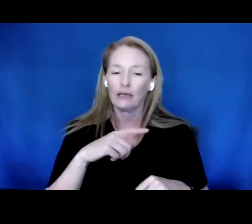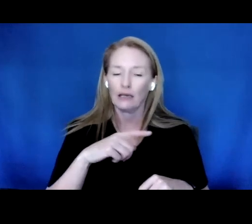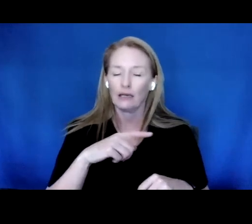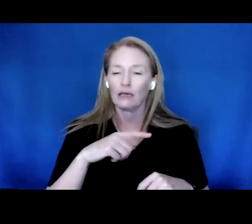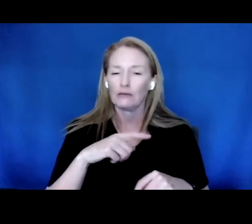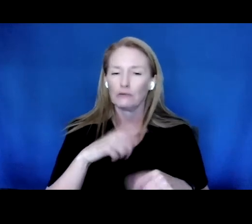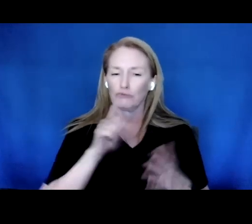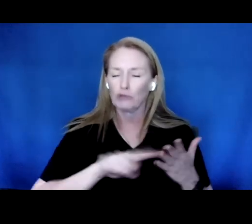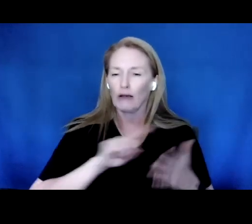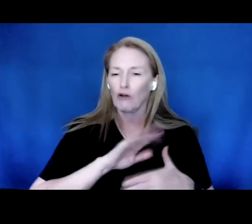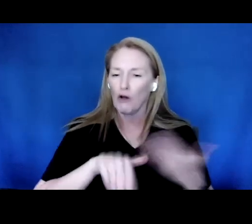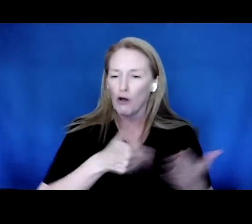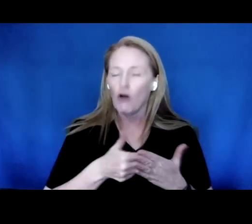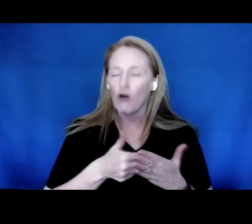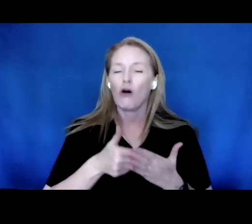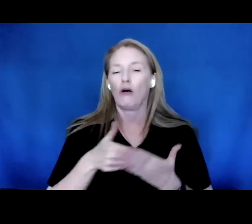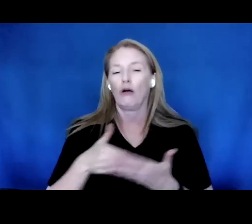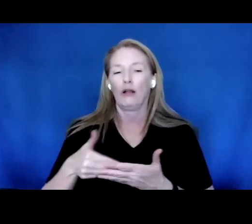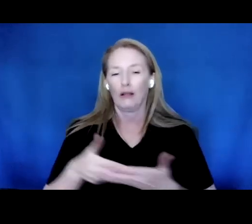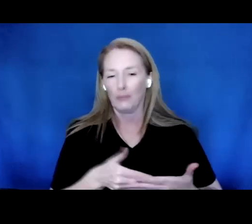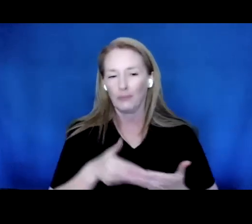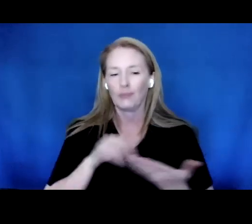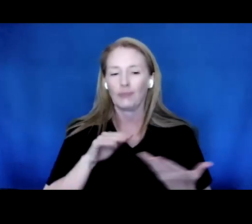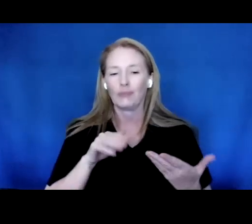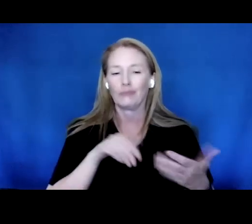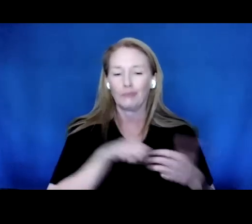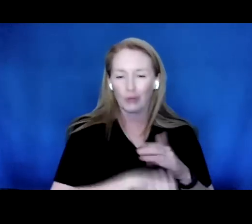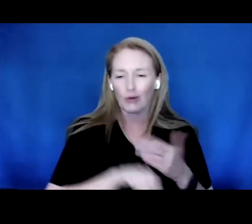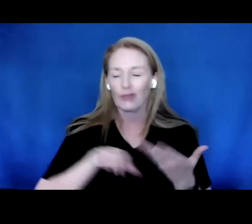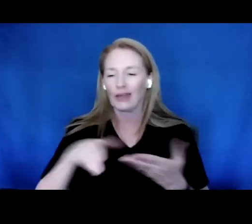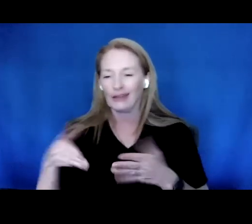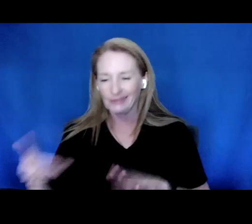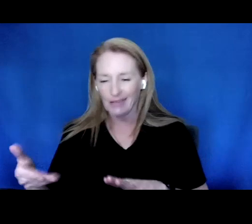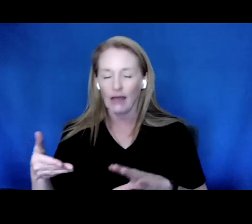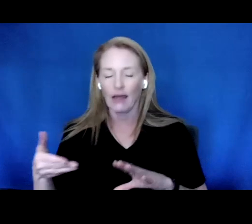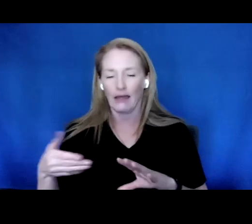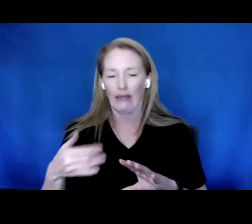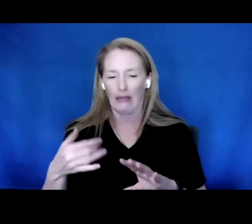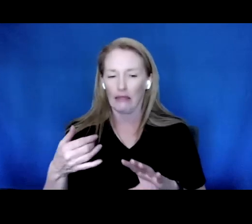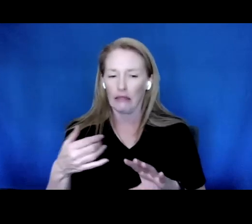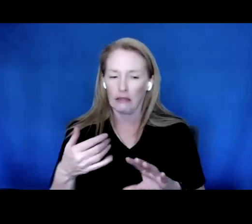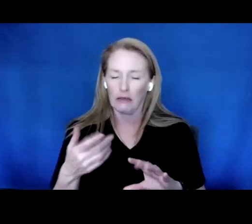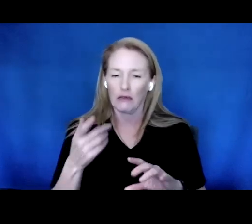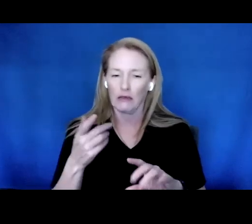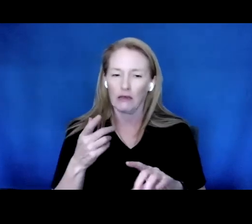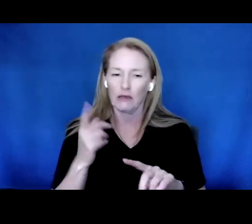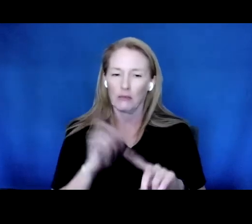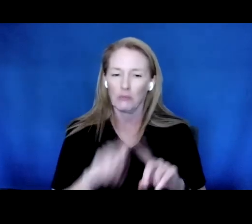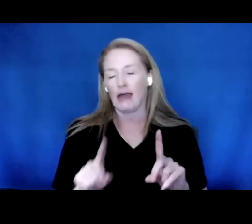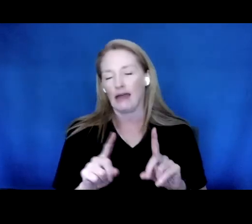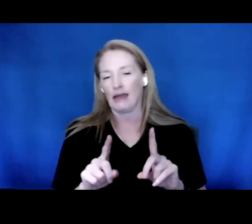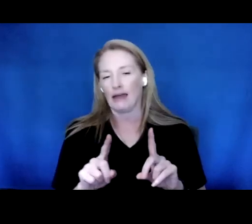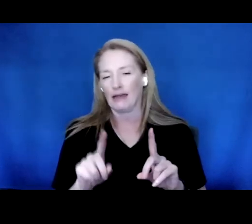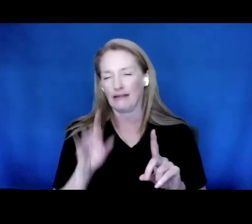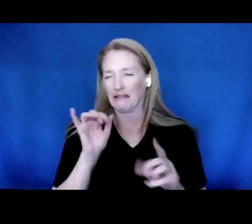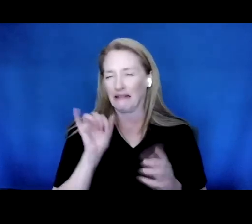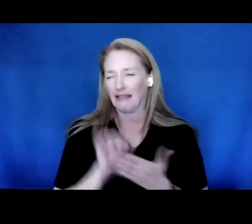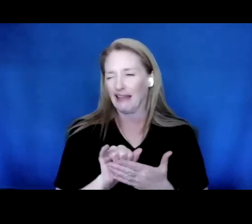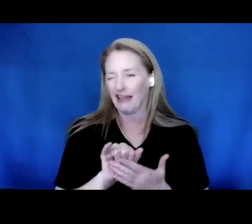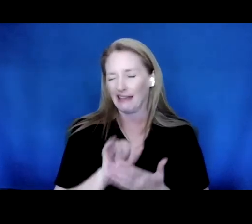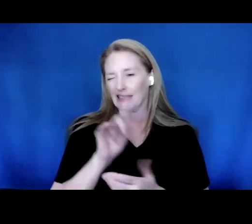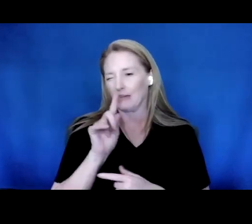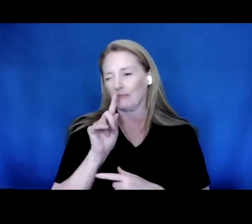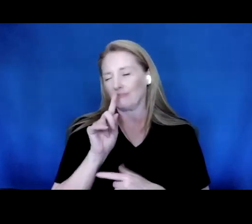that characteristic, excuse me, it is recorded. But unfortunately, it's a question of numbers, like Stephanie cited earlier.